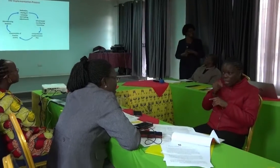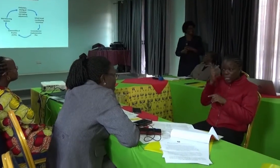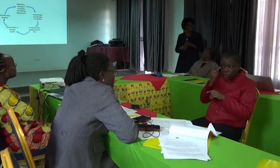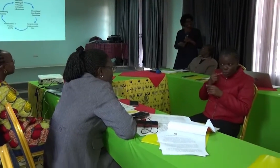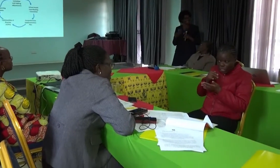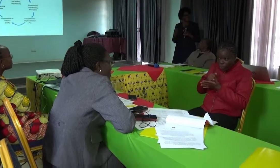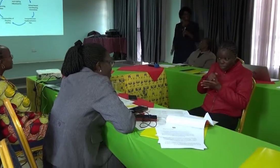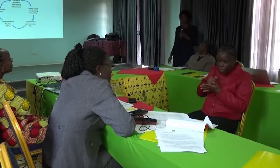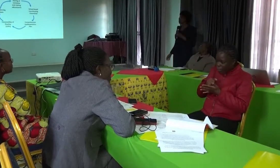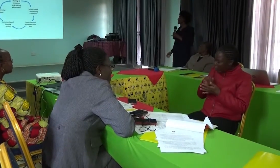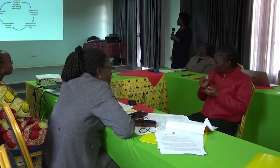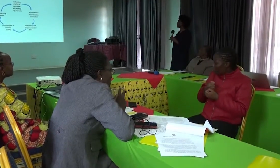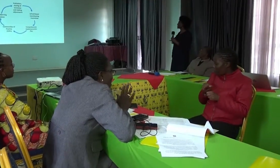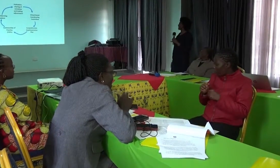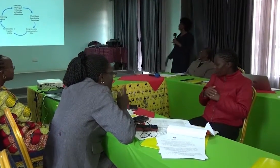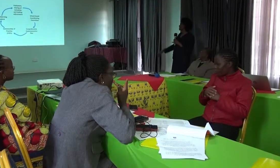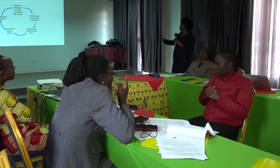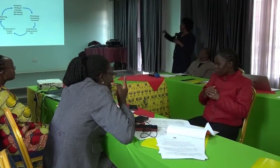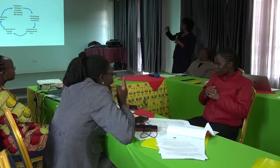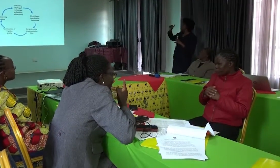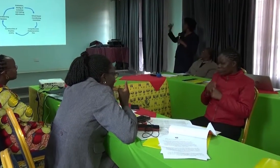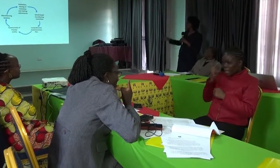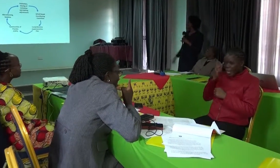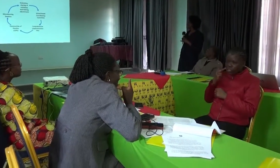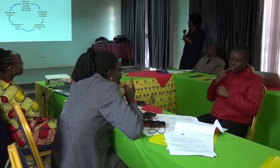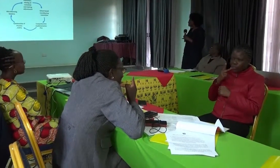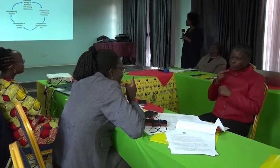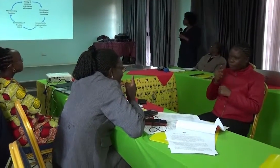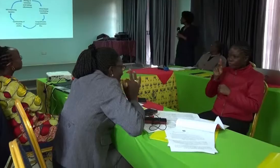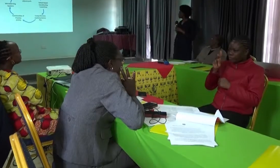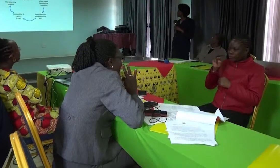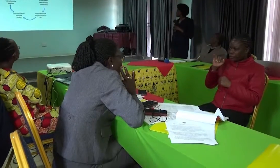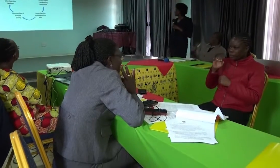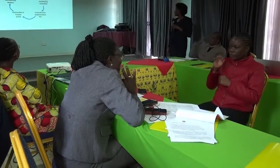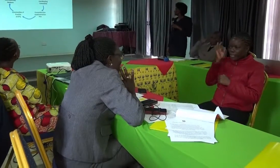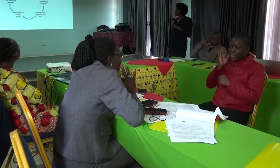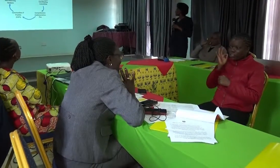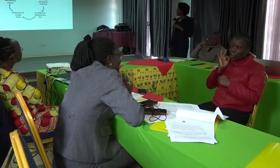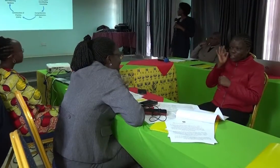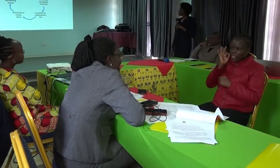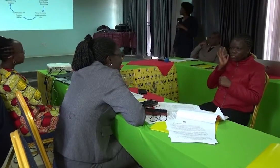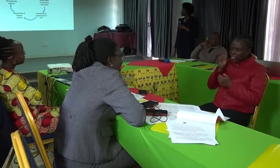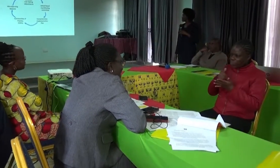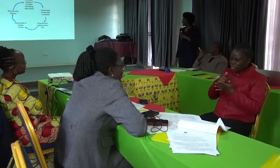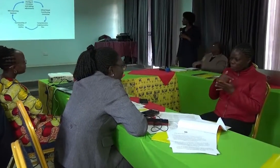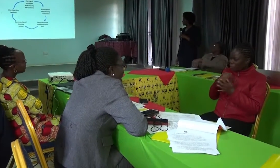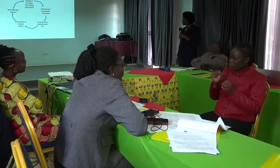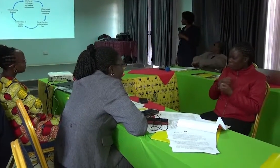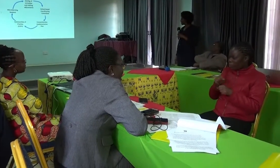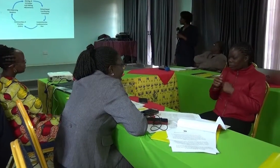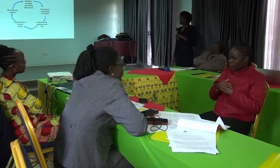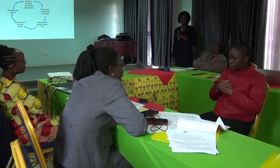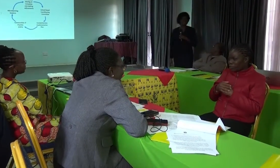morning's interactions. They were very nice. We have evaluation, sharing of